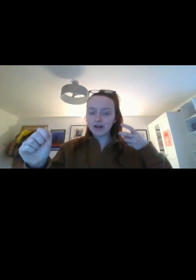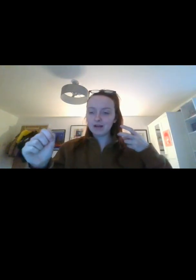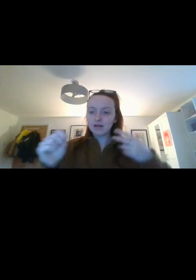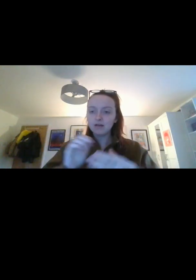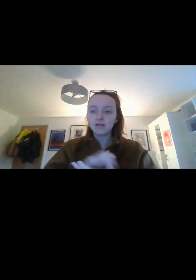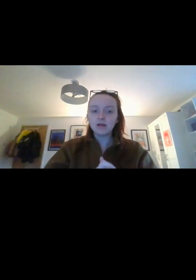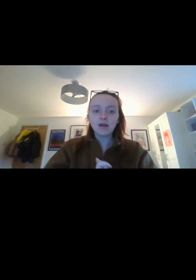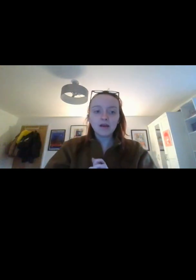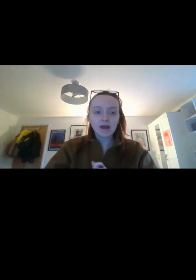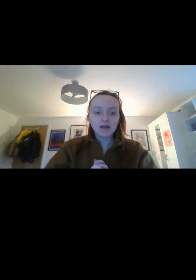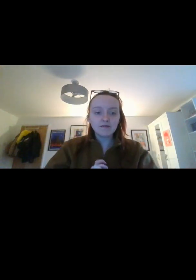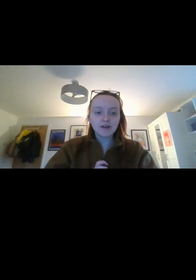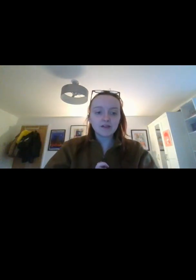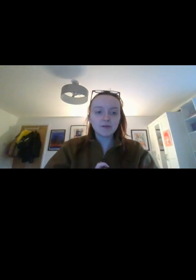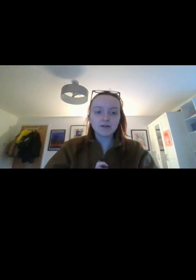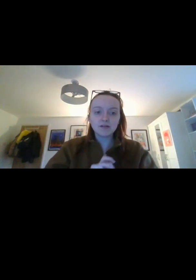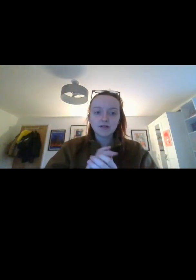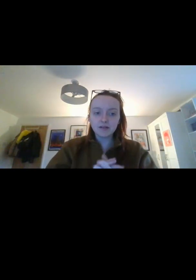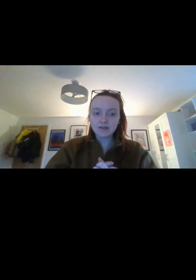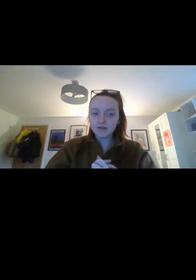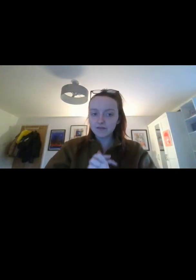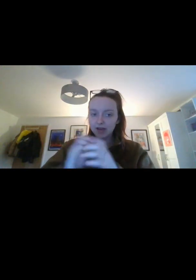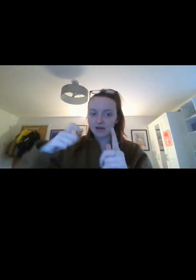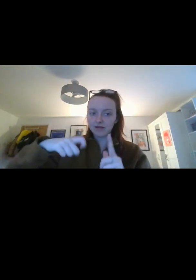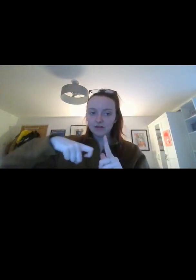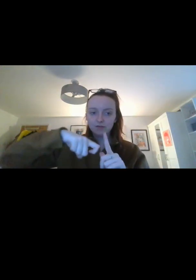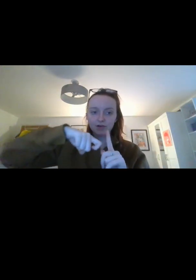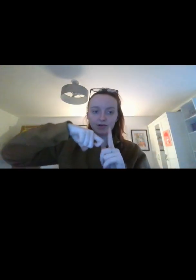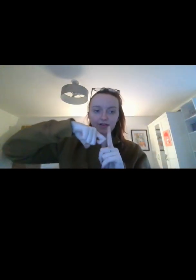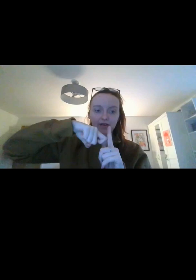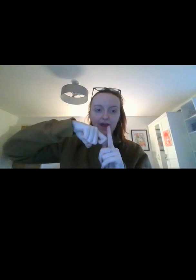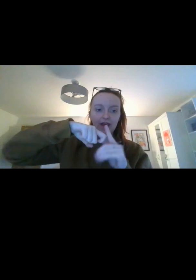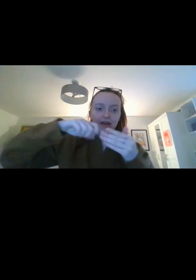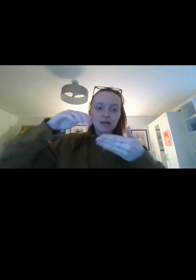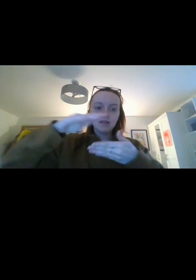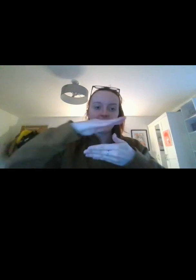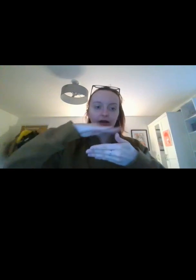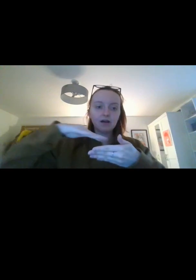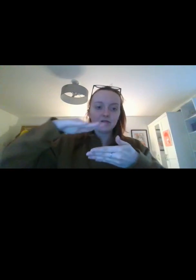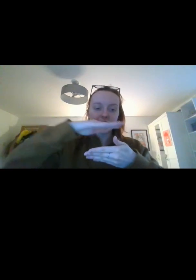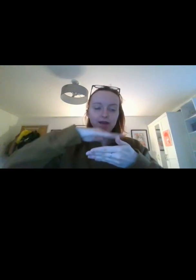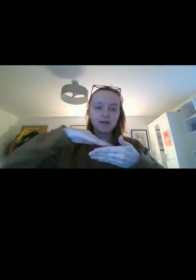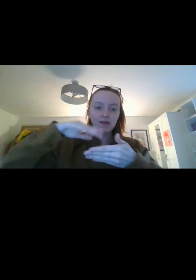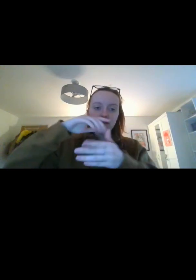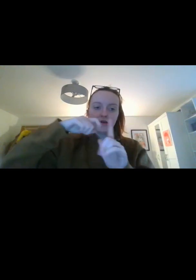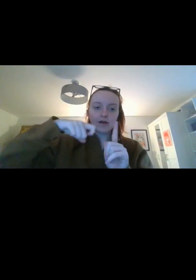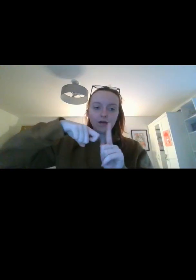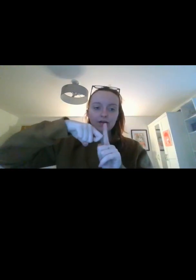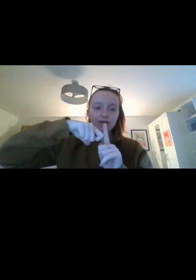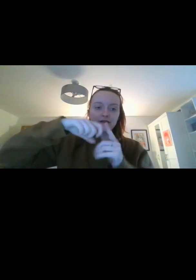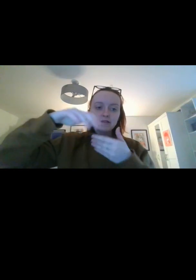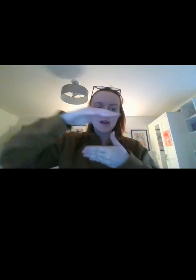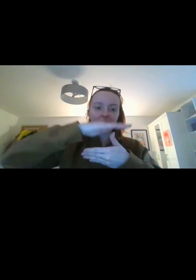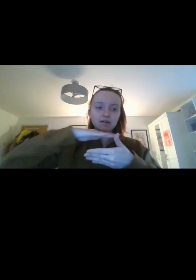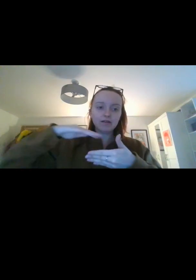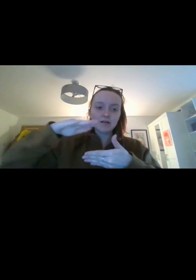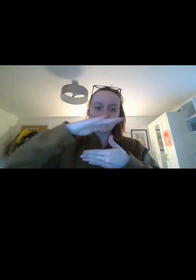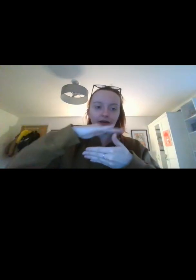archery. Kent Investments, you do the sign for Kent, which is K, then county. So this is Kent, and